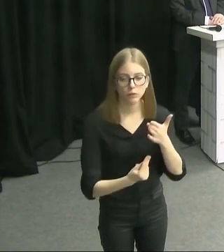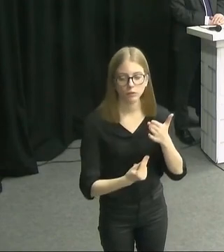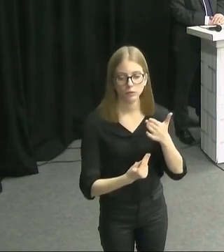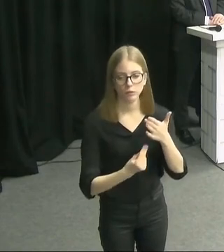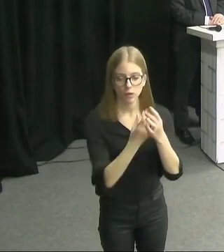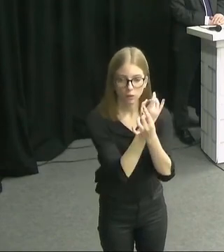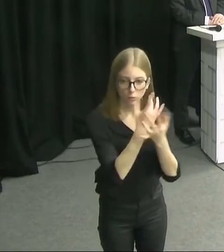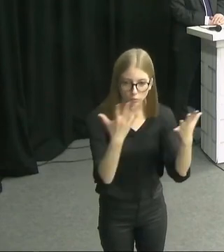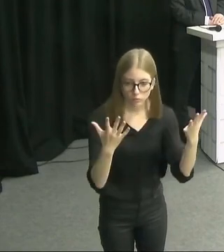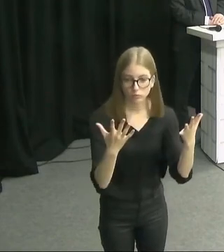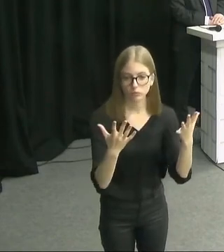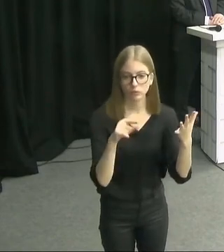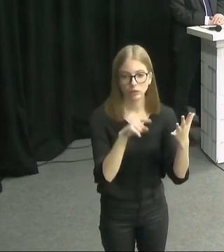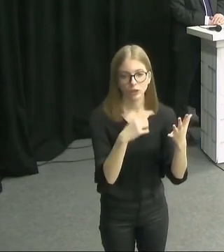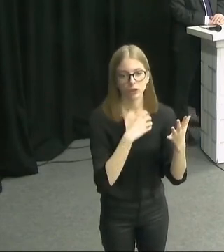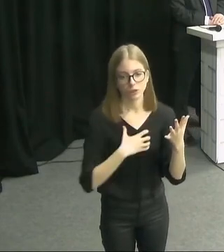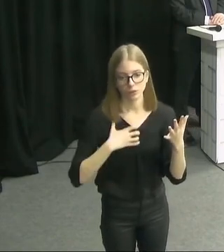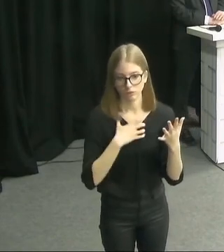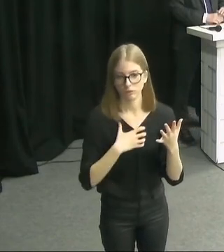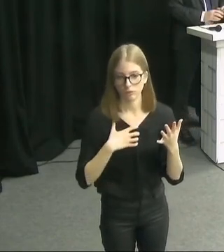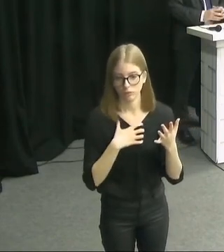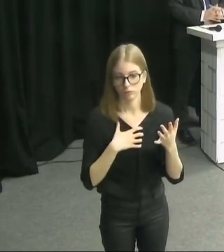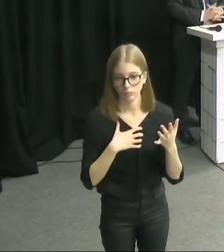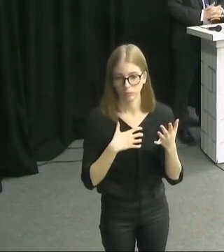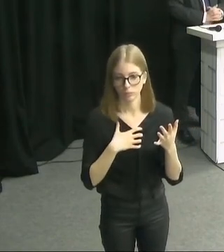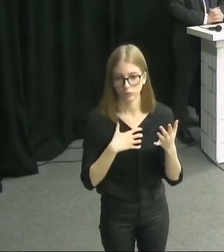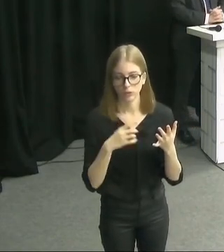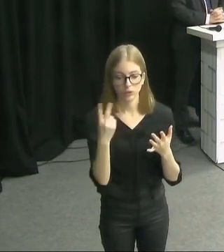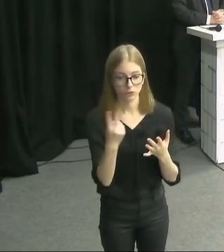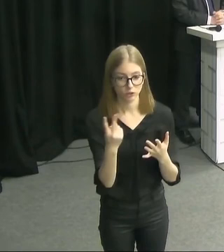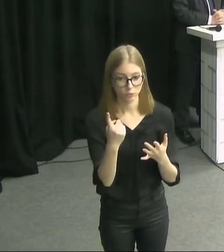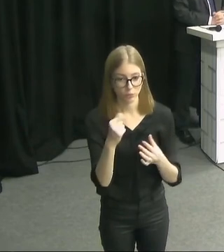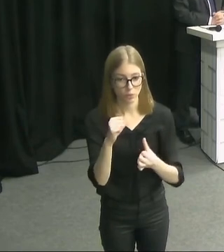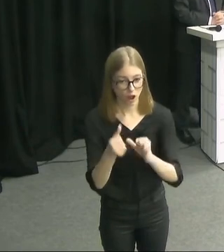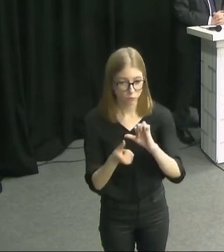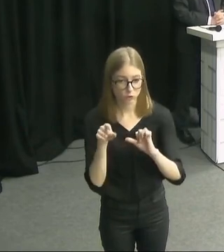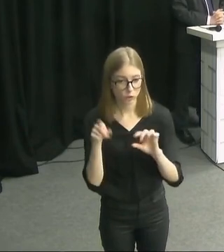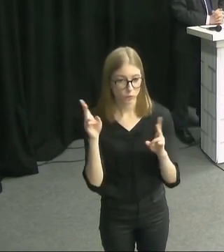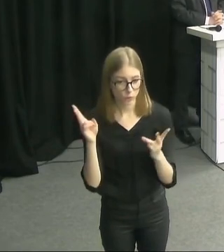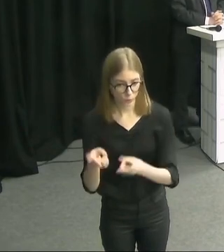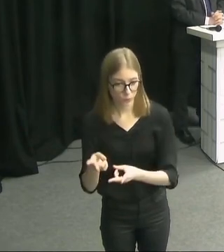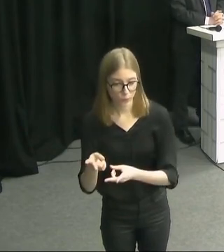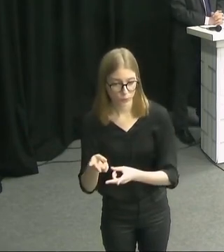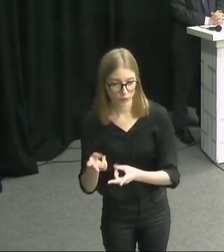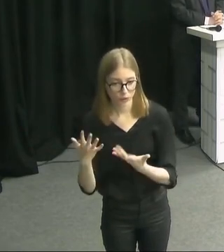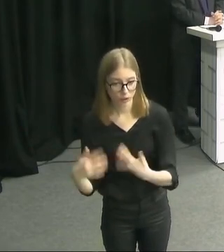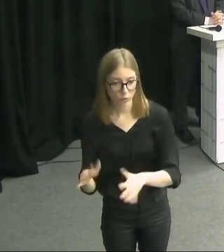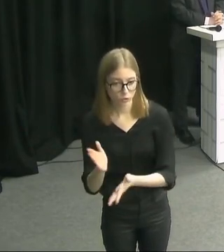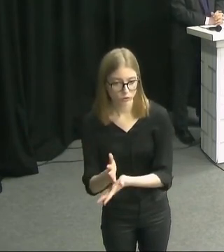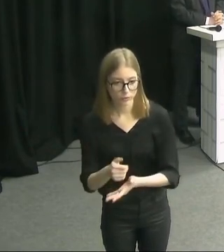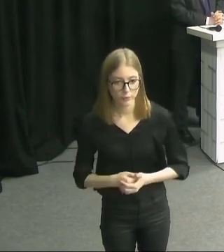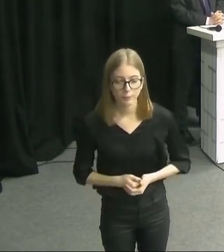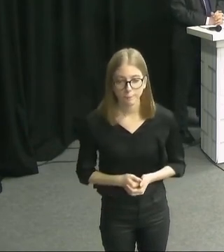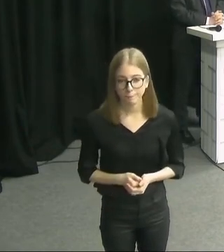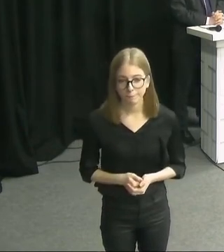The artistic culture is very active, and this is important for universities